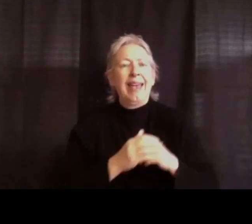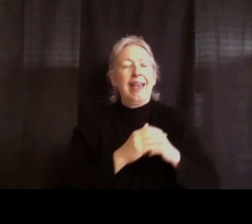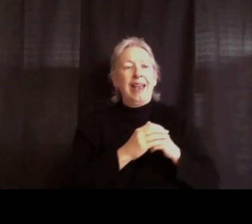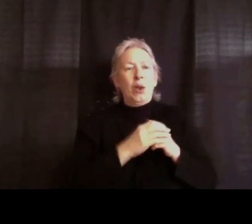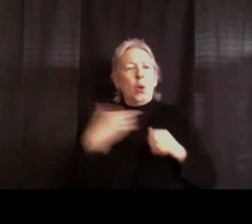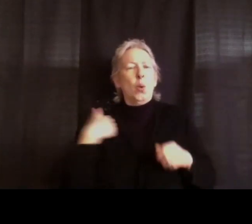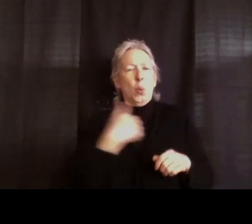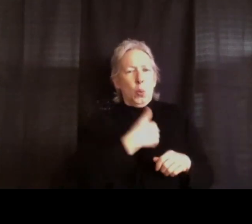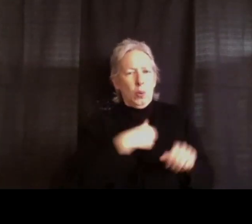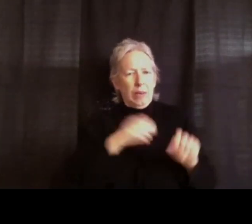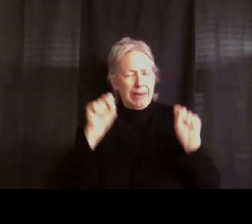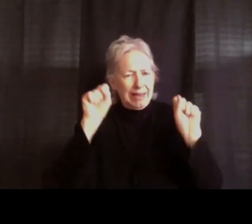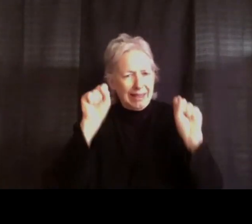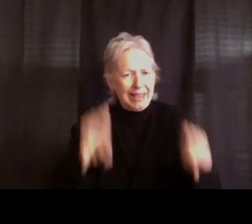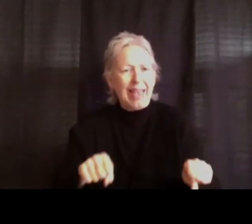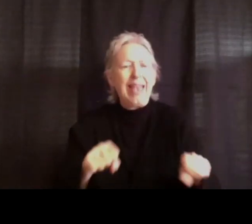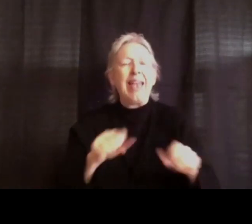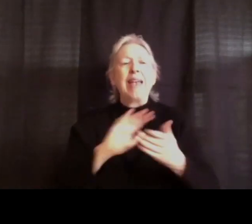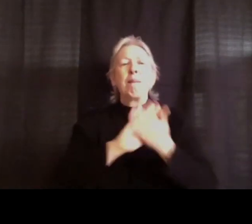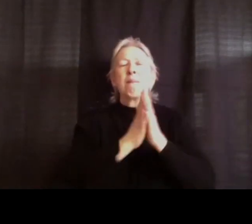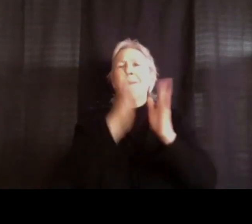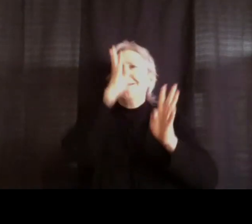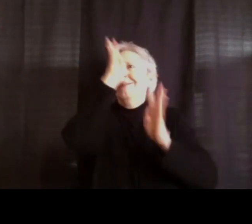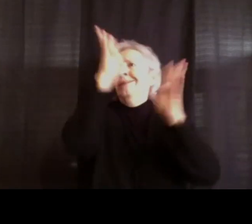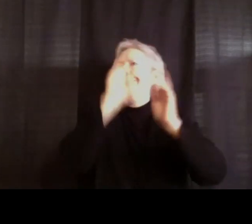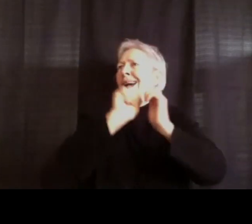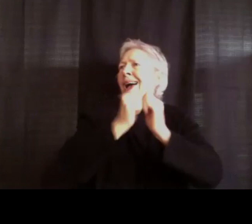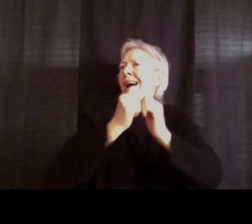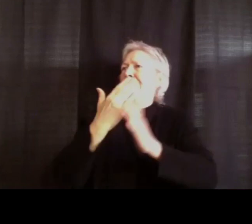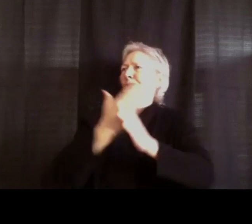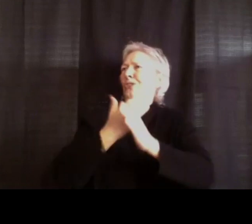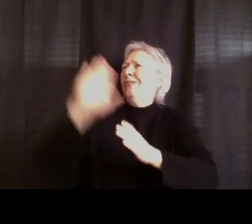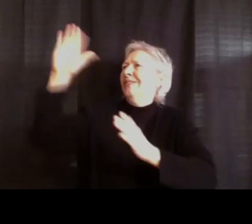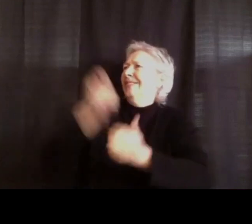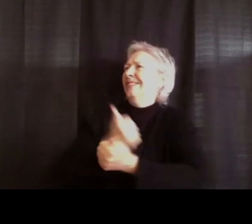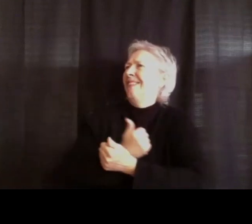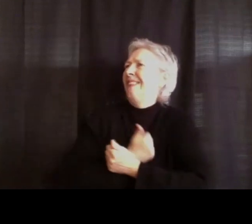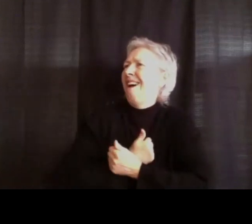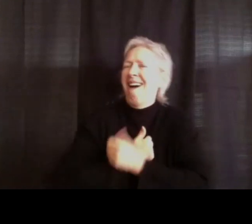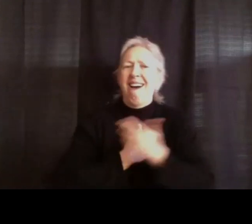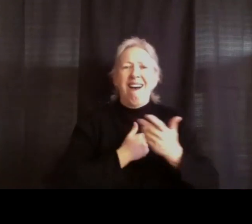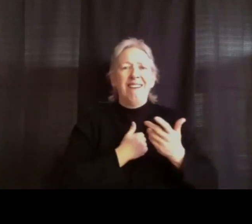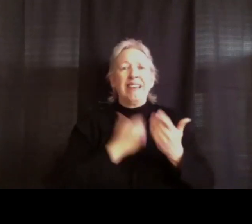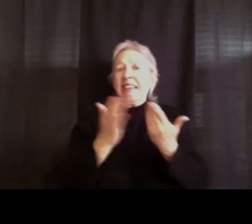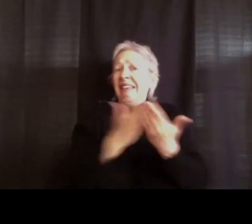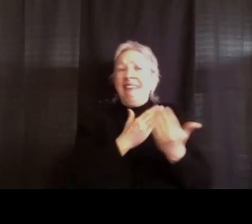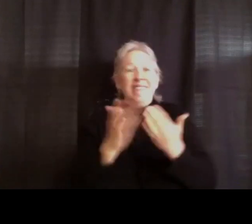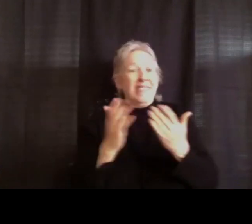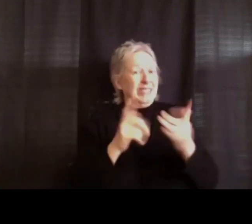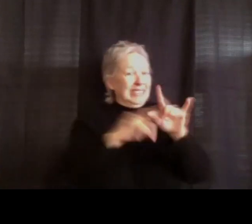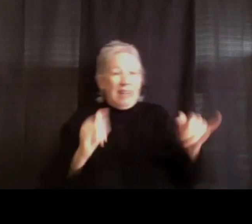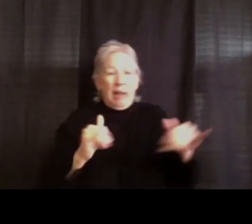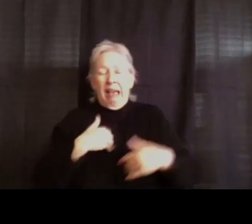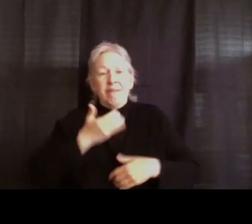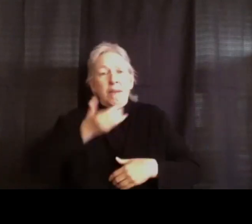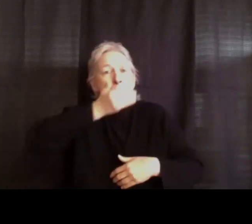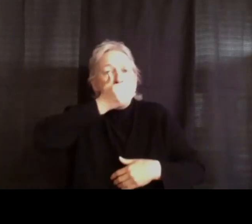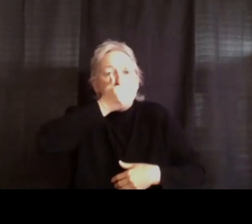be creative in sharing God's love, even while wearing protective masks.